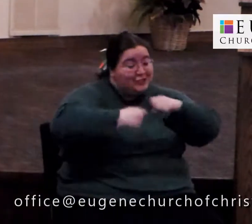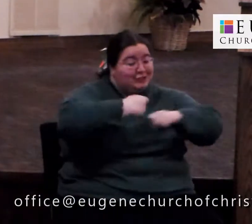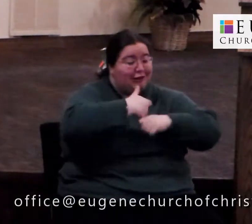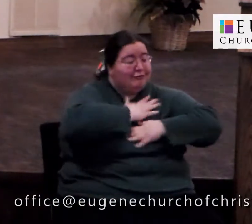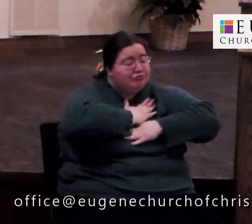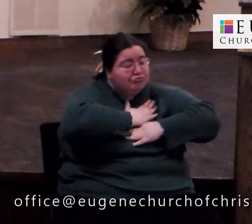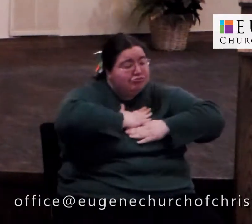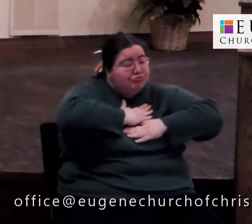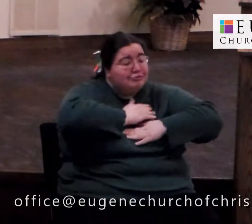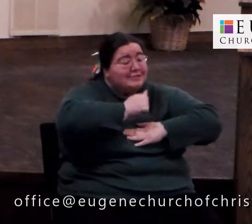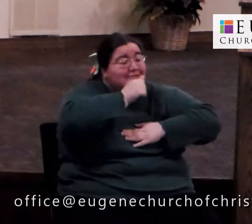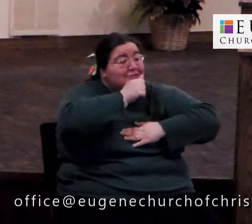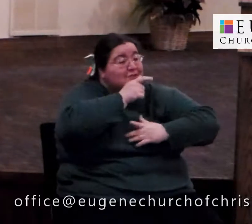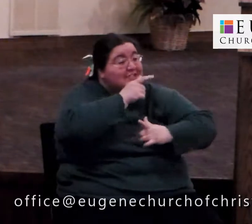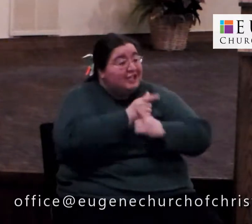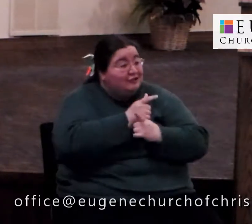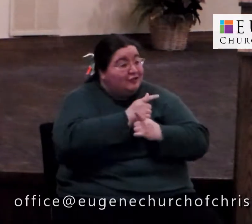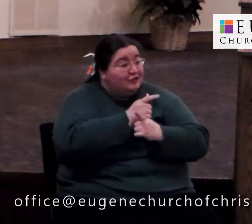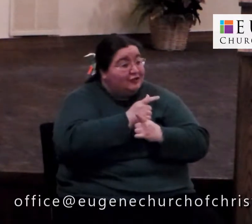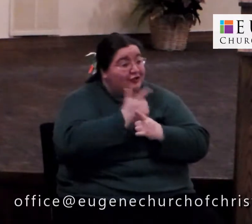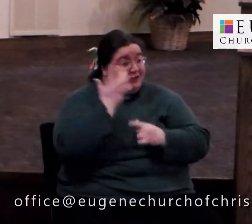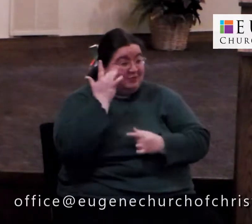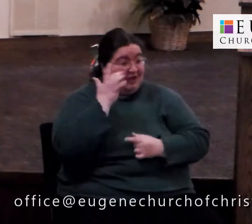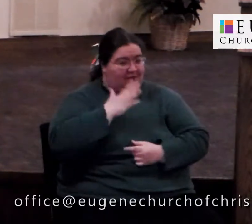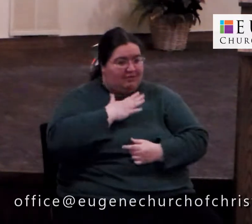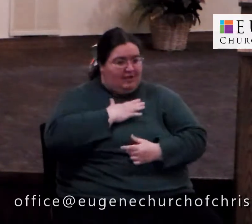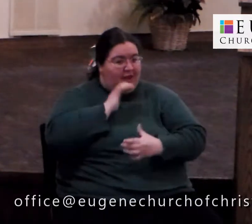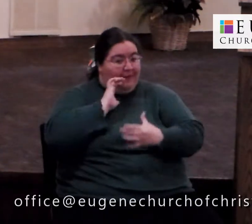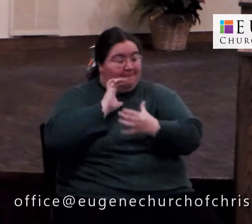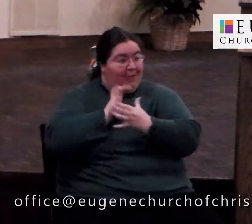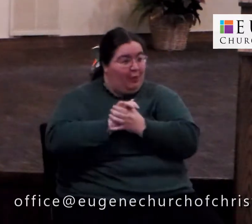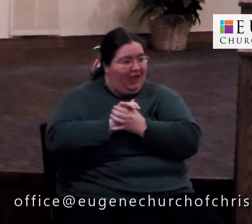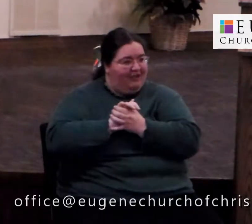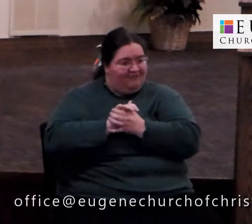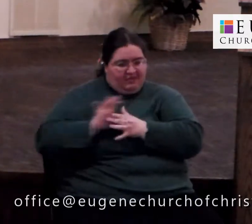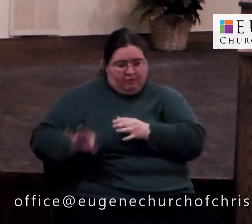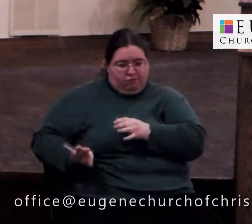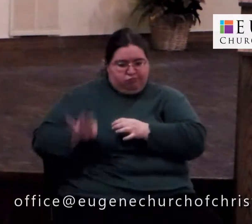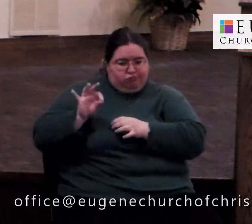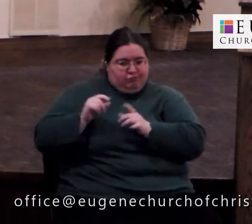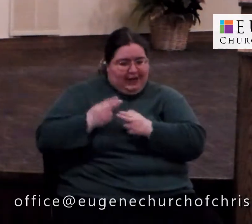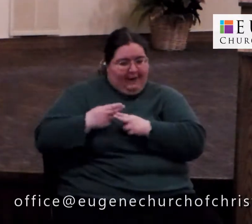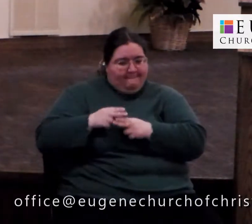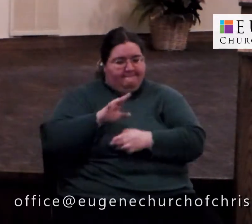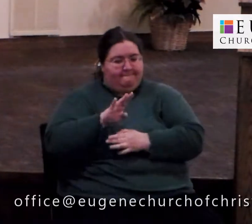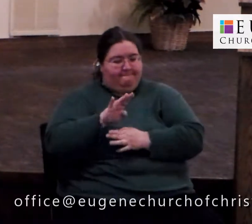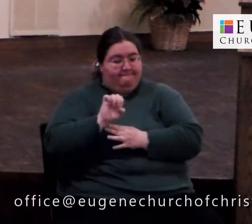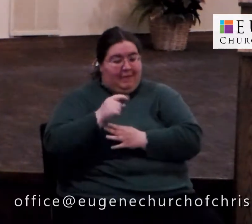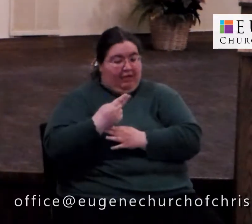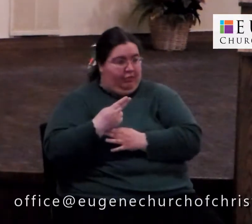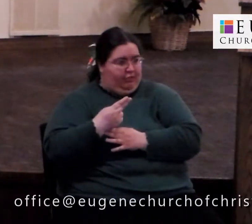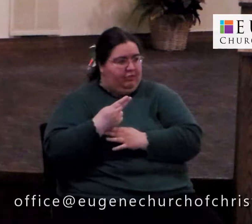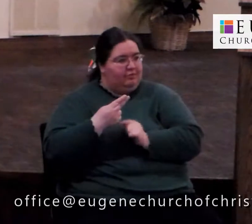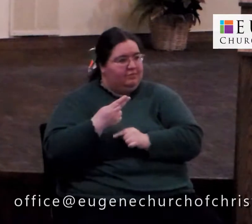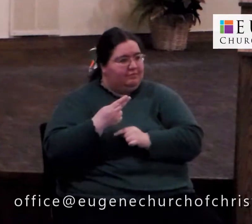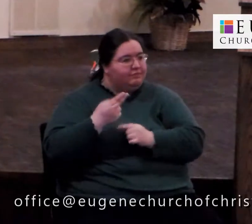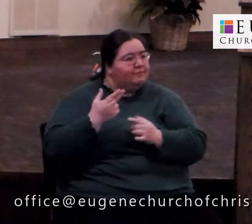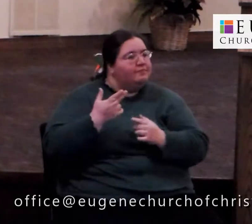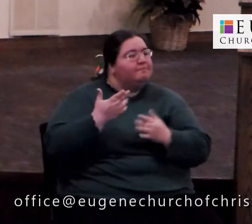balls and coffee, I guess. I don't know. I have enjoyed this year of Secret Sisters because my wife drew